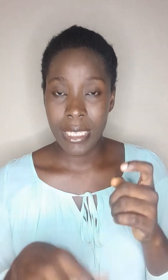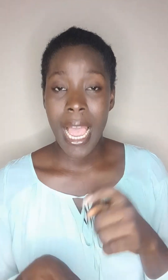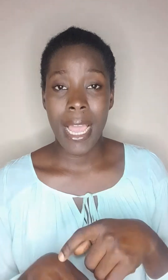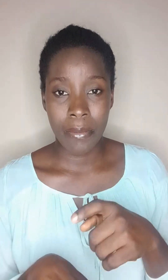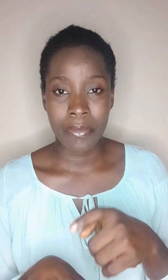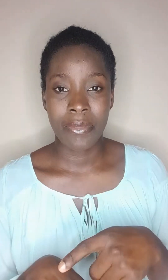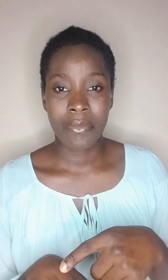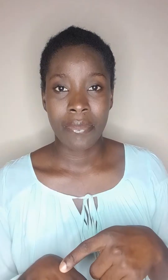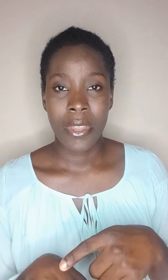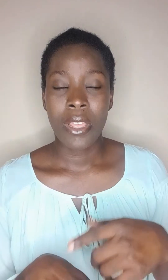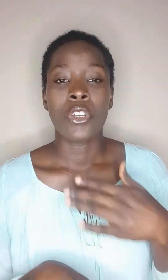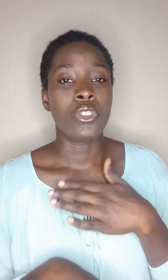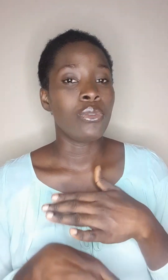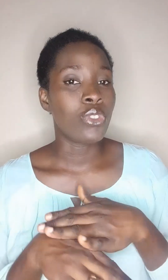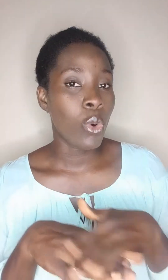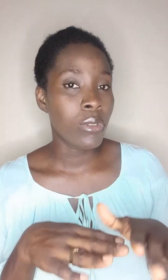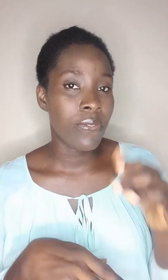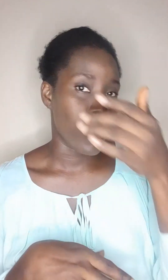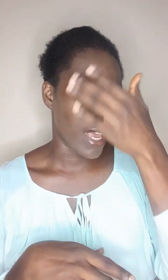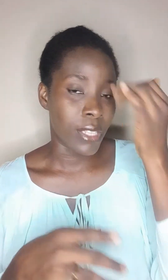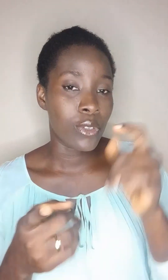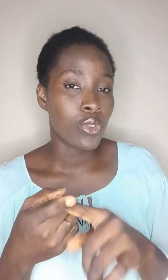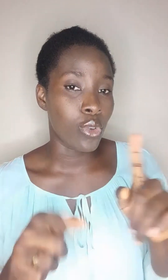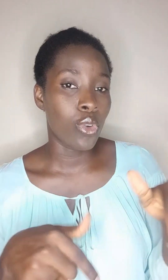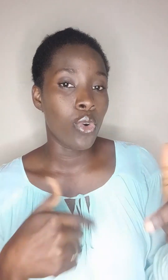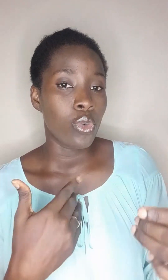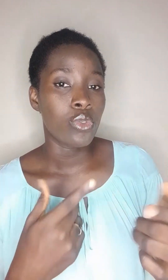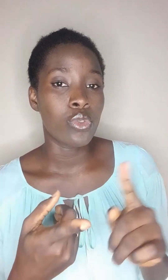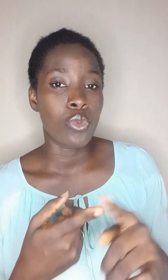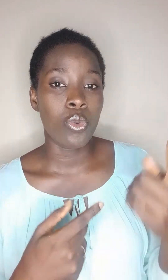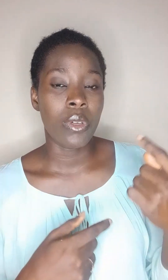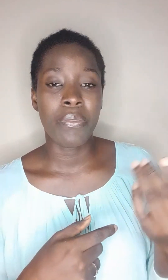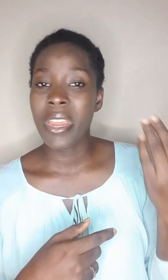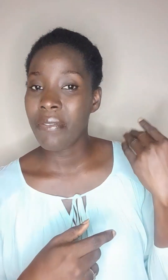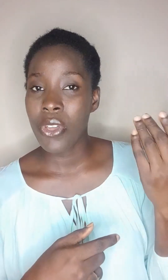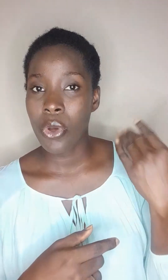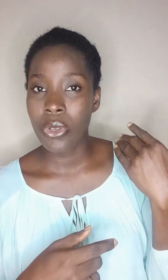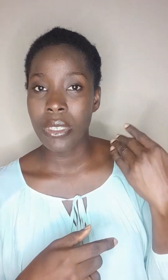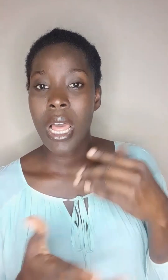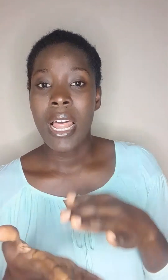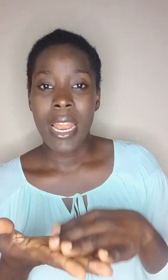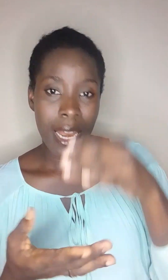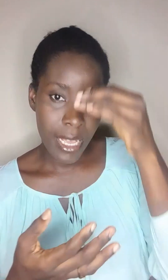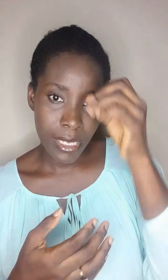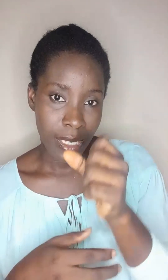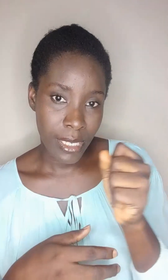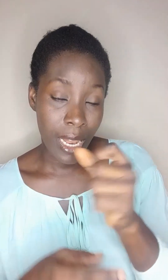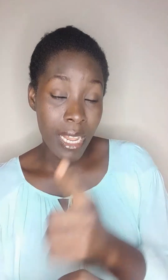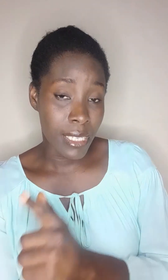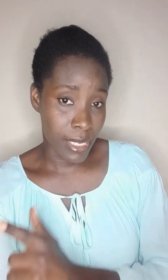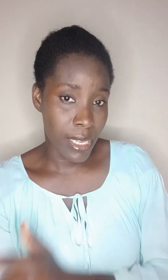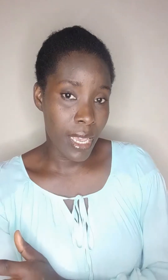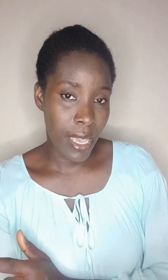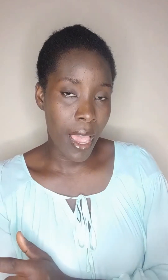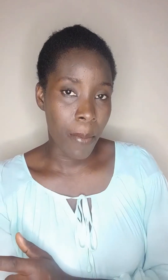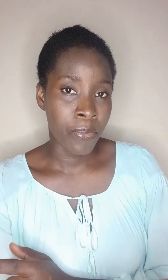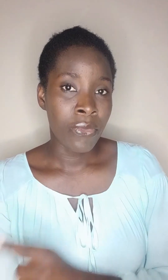time, don't forget to go to the previous lessons. Yeah, go